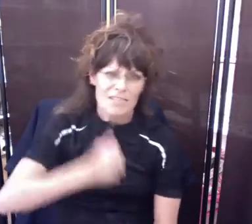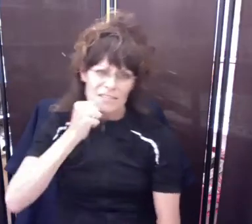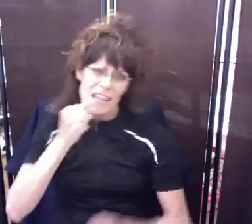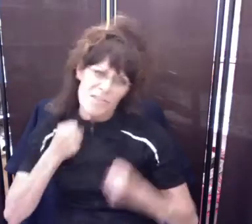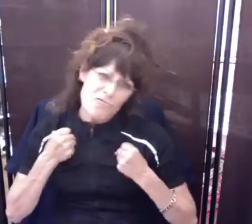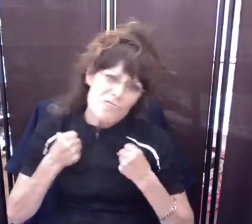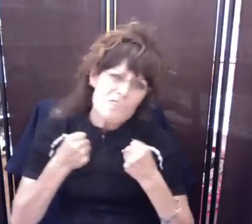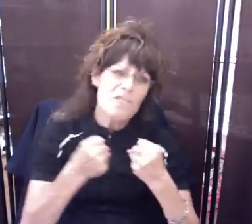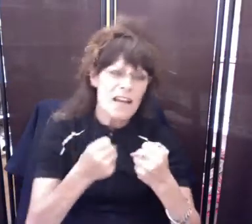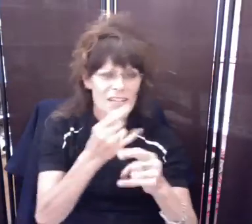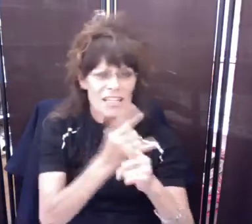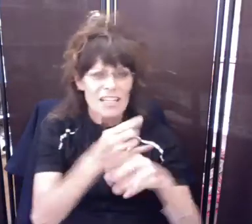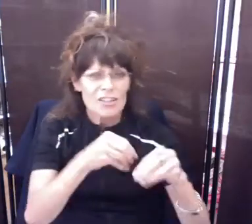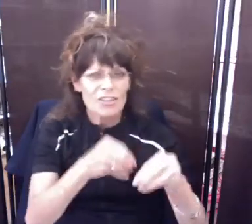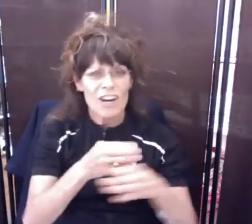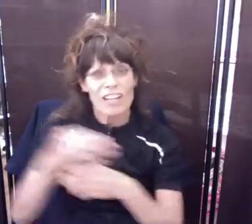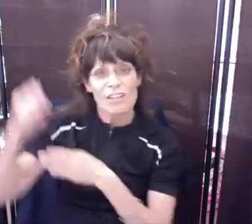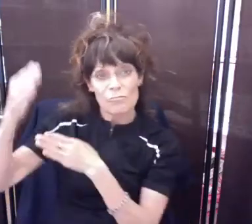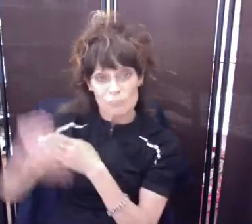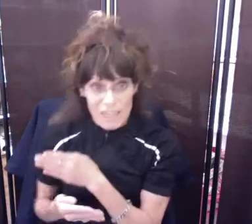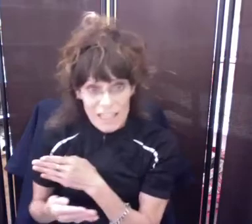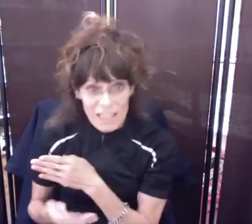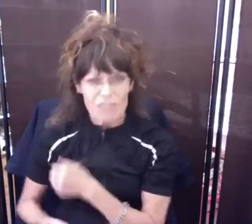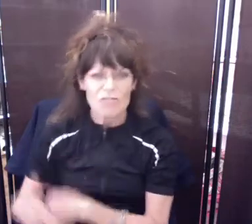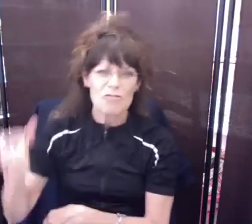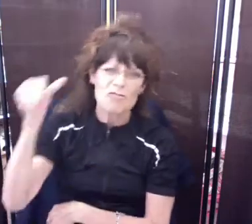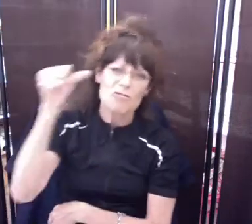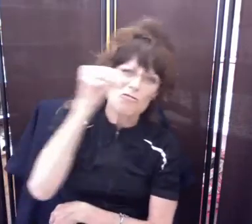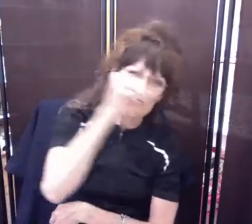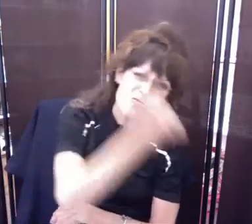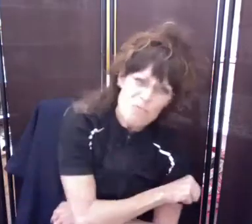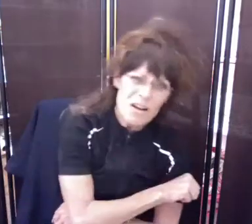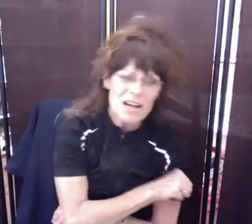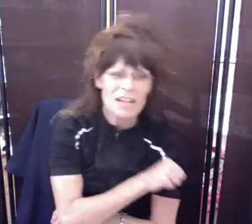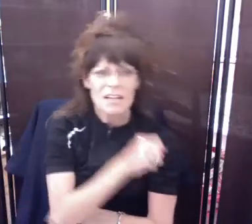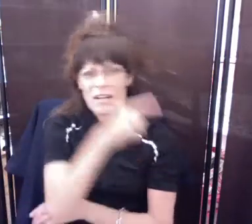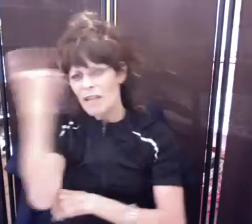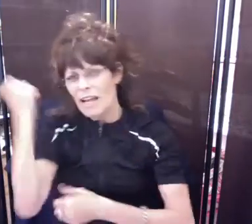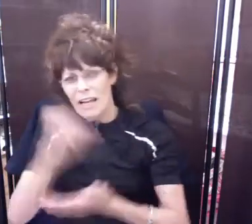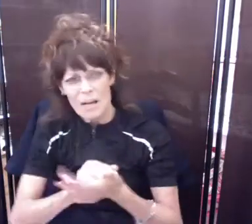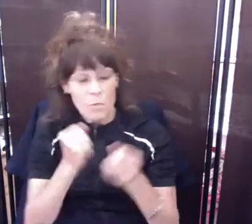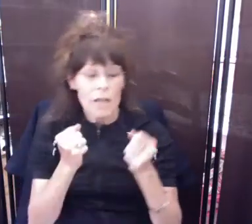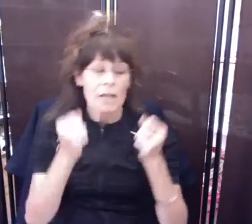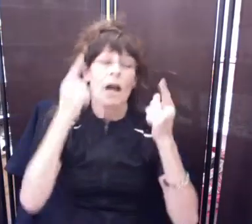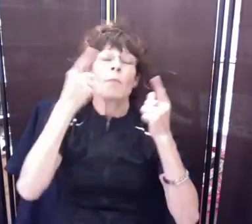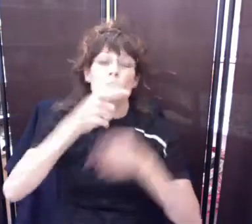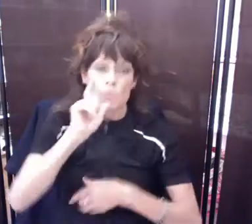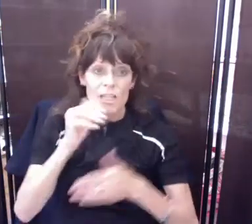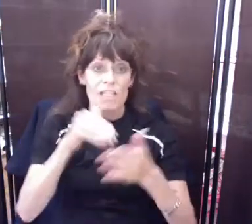the weekends, I would get as drunk as you can get, go into a blackout, pass out, start drinking right away,